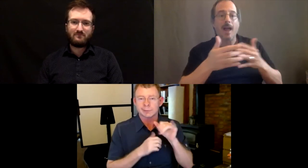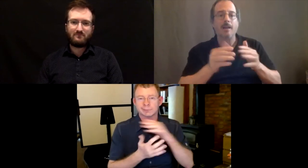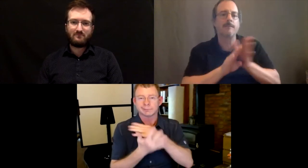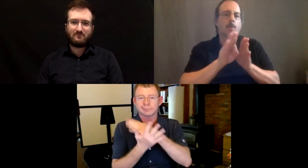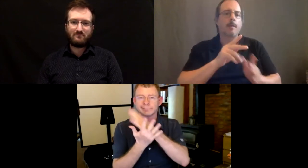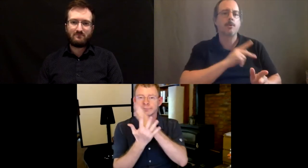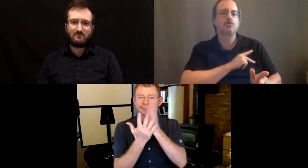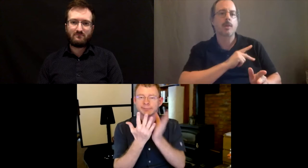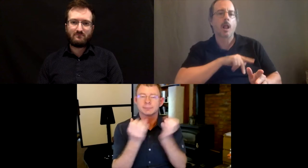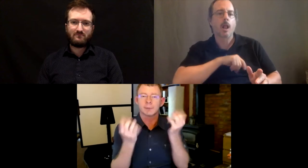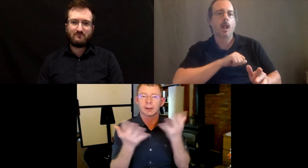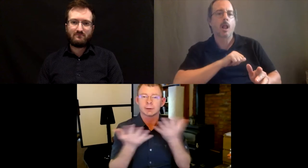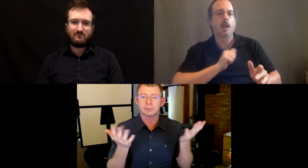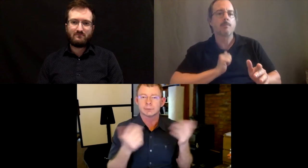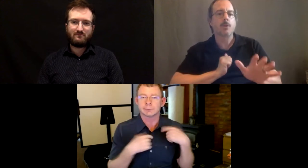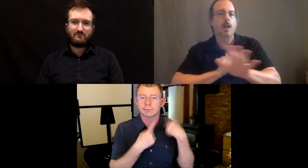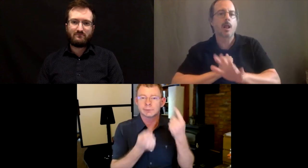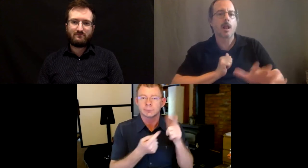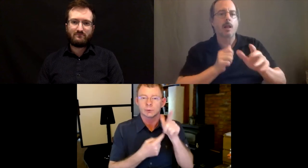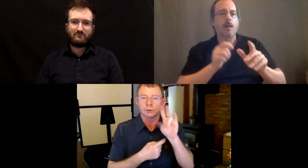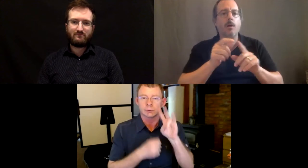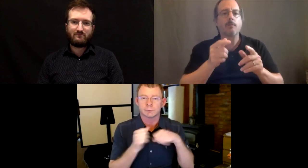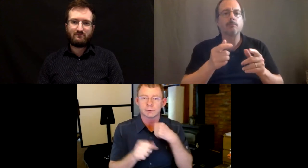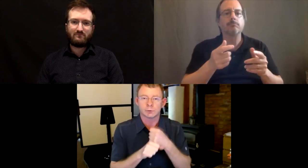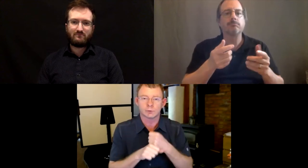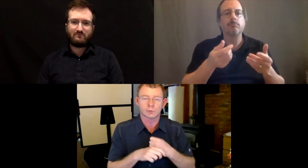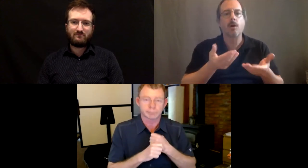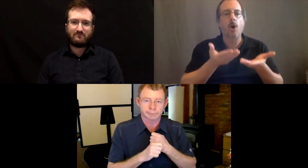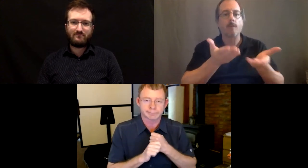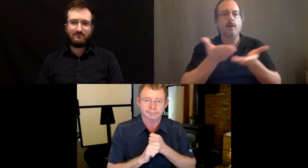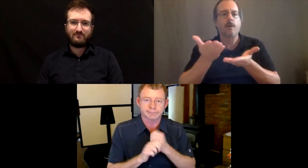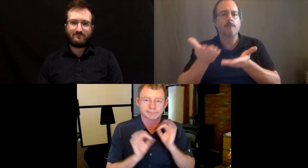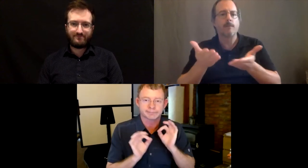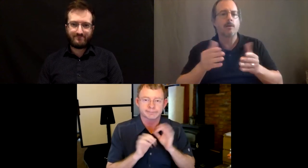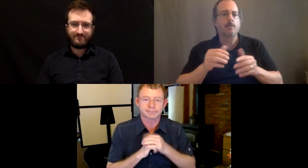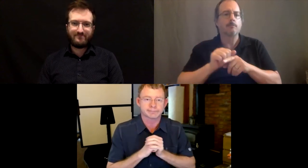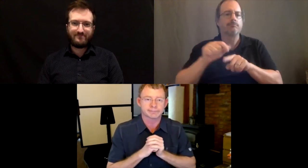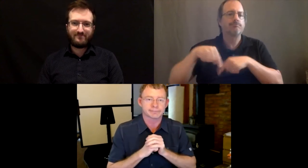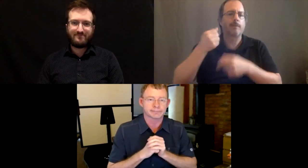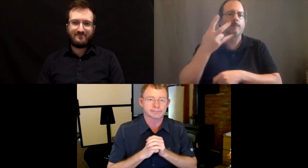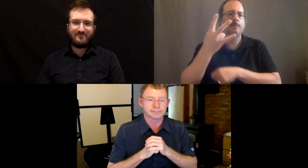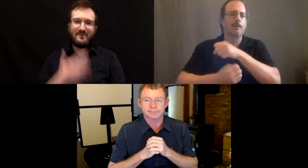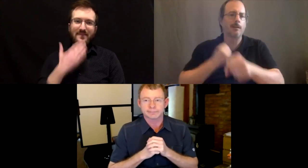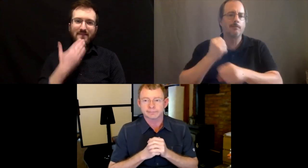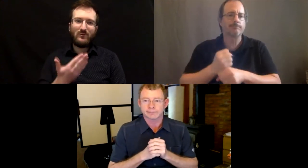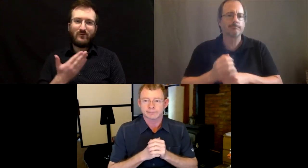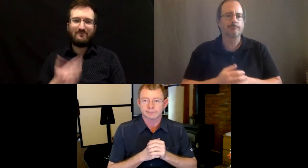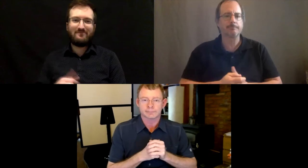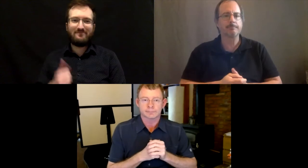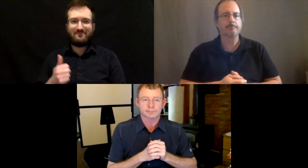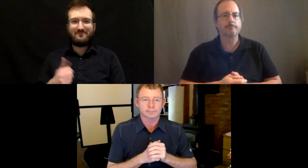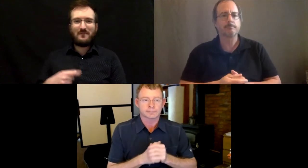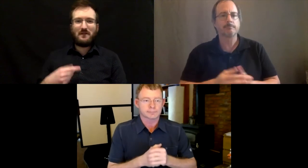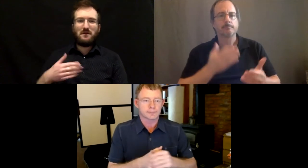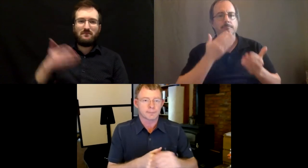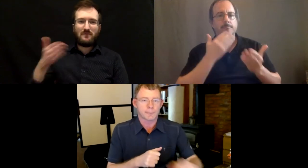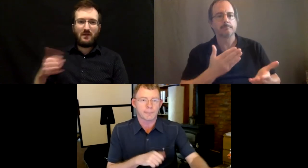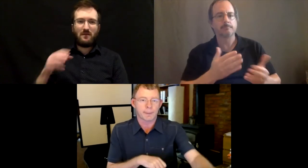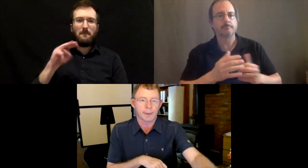personal development workshops. And so I've been doing all of that these past 27 years. Thank